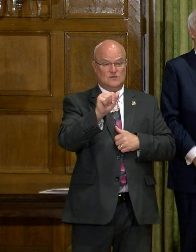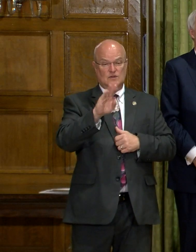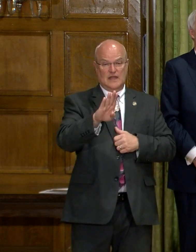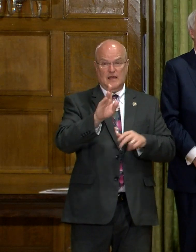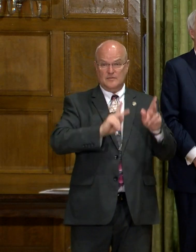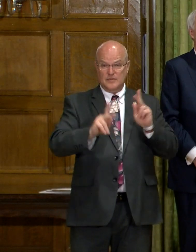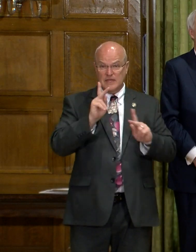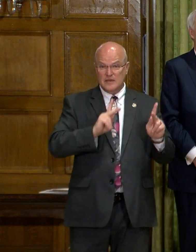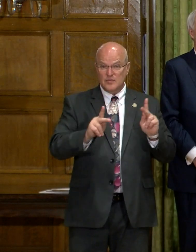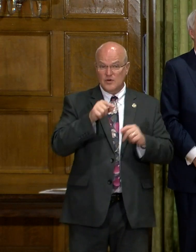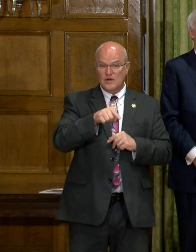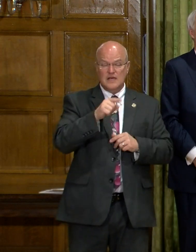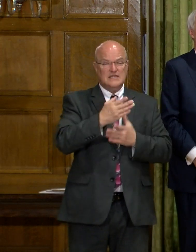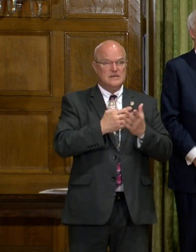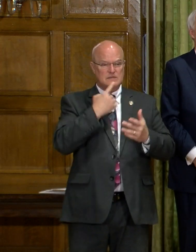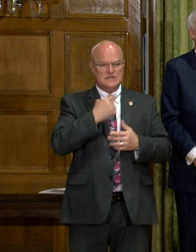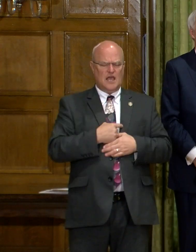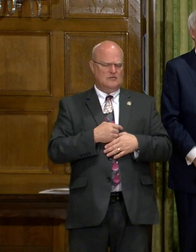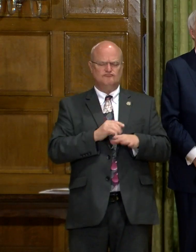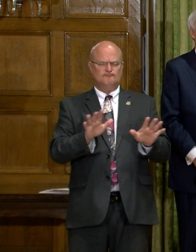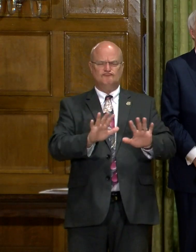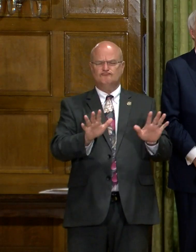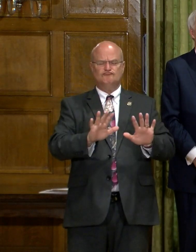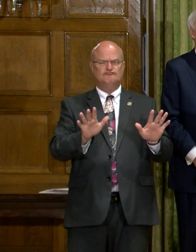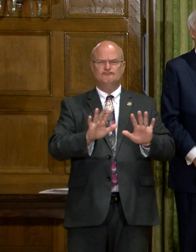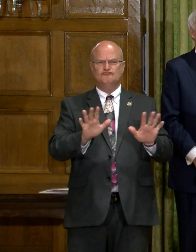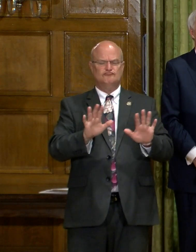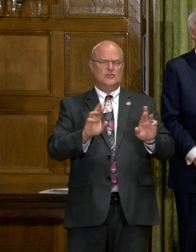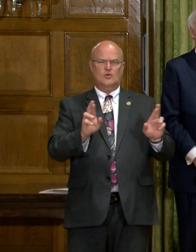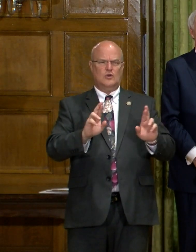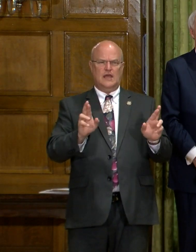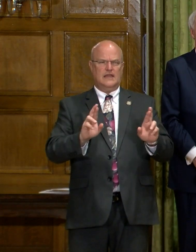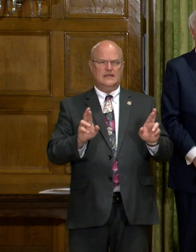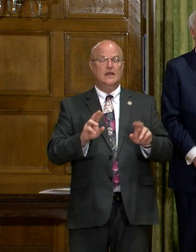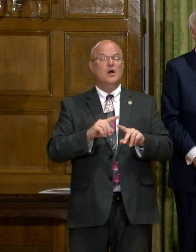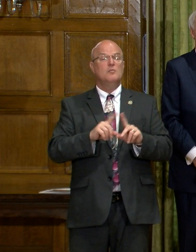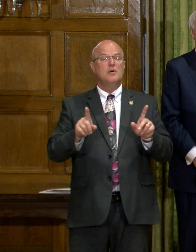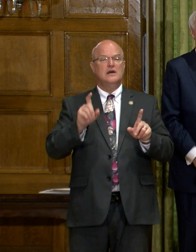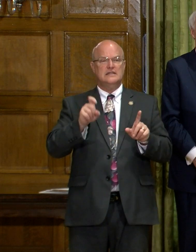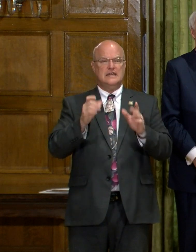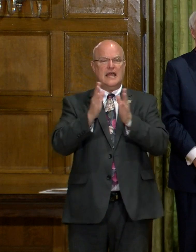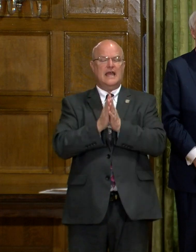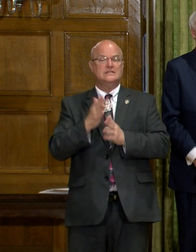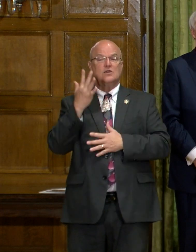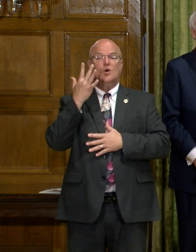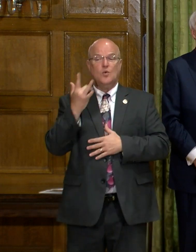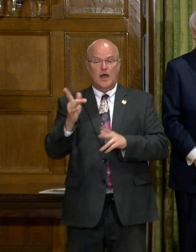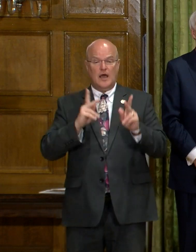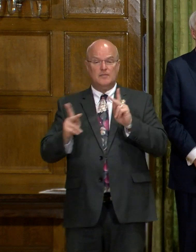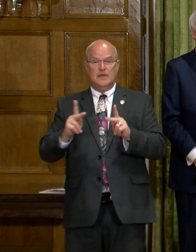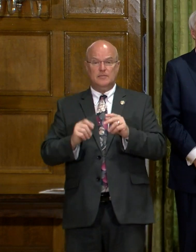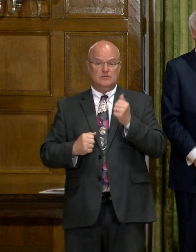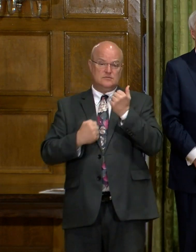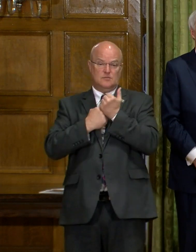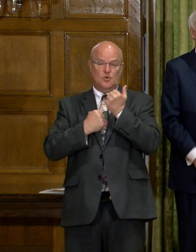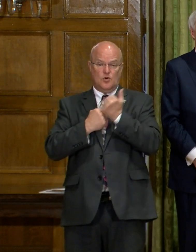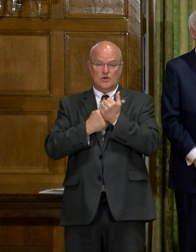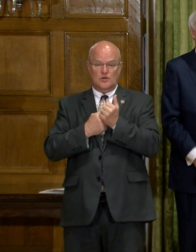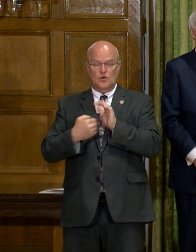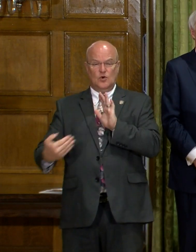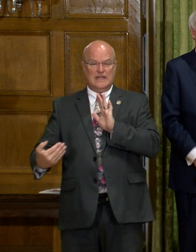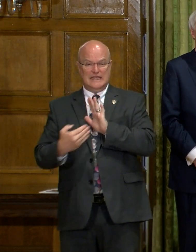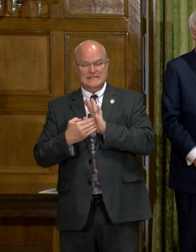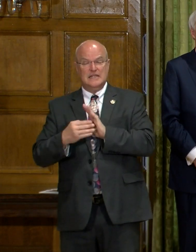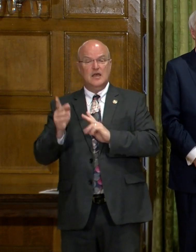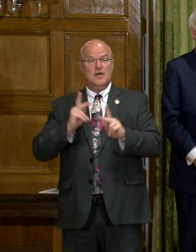laboratory people, some of them say this is not ready for prime time. But you need to ask why people are in favor of it or are against